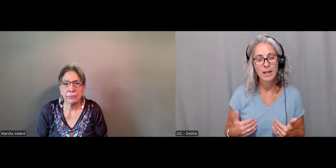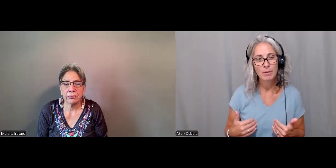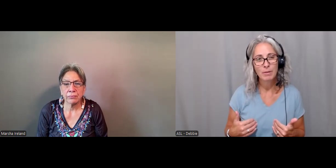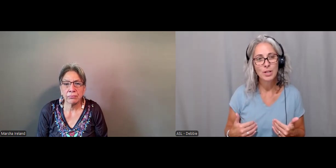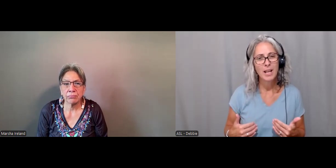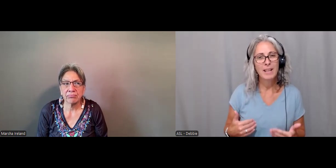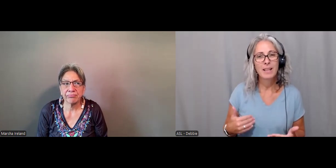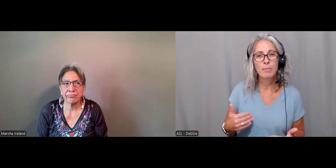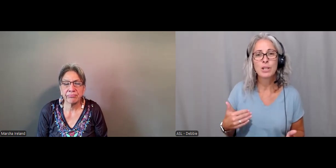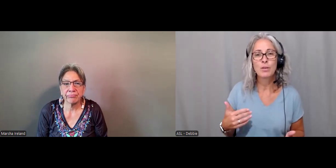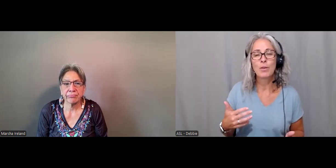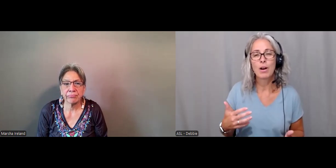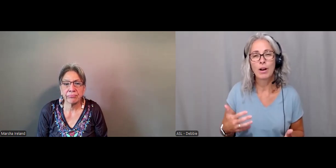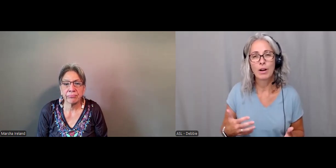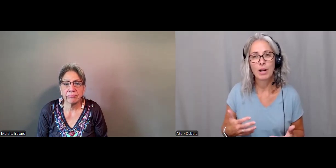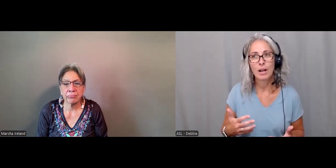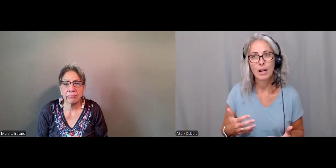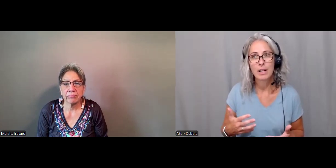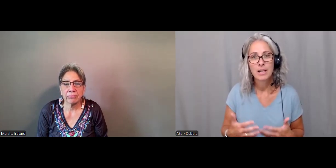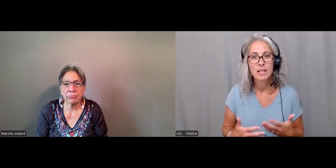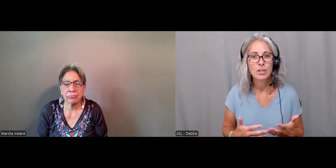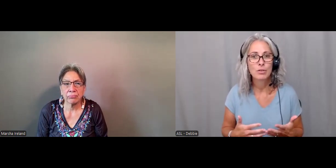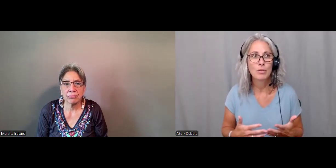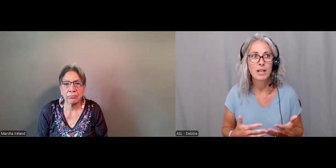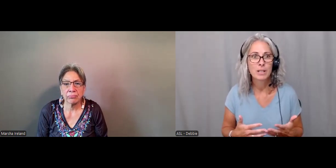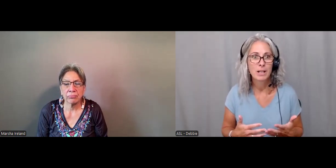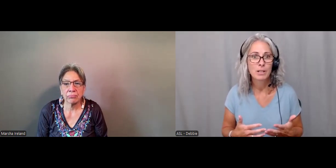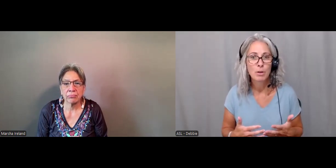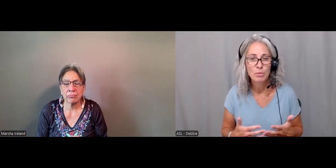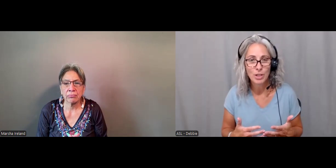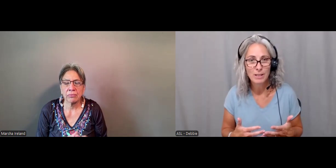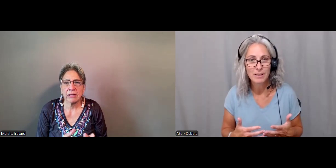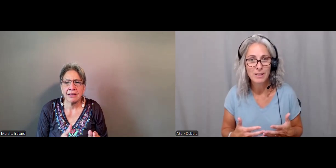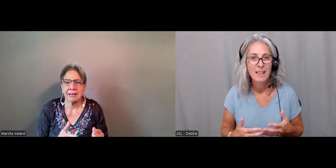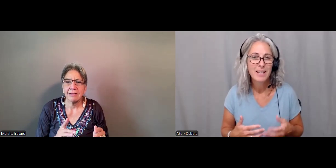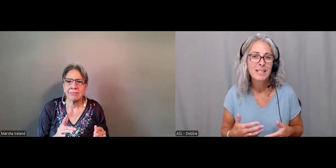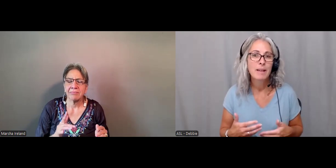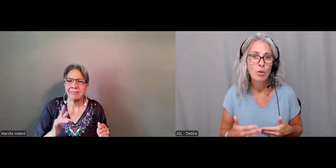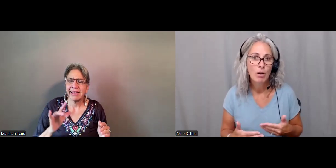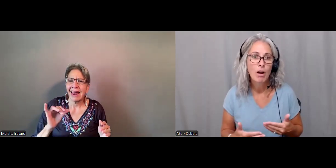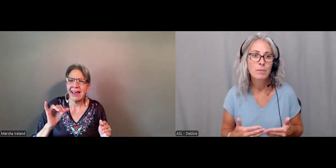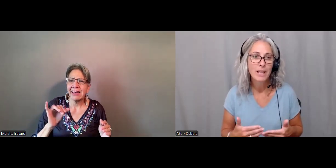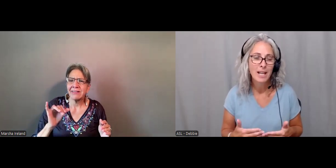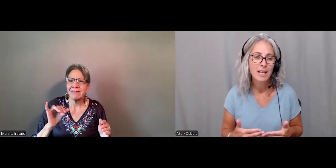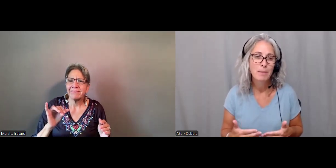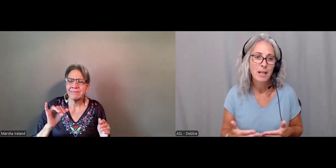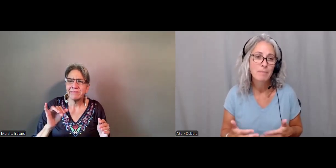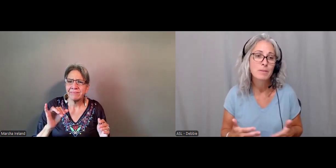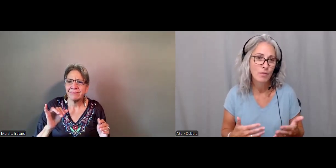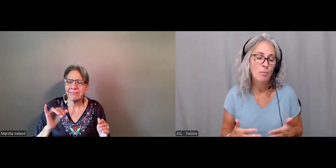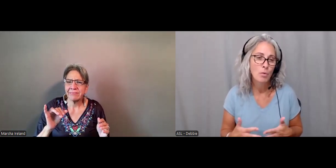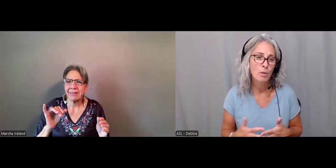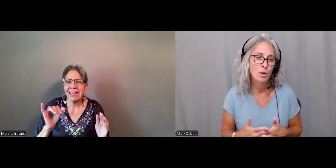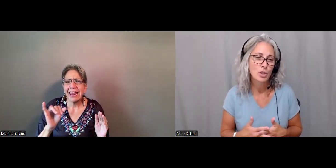4th language. And then when you are needing to express emotions, things get more complicated. It